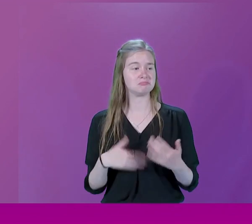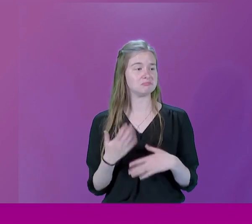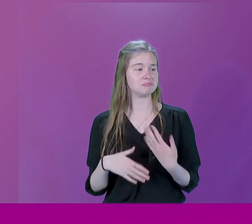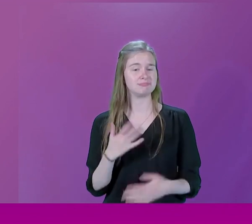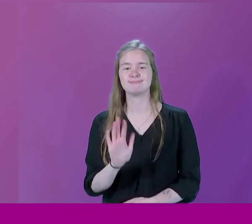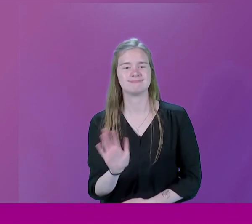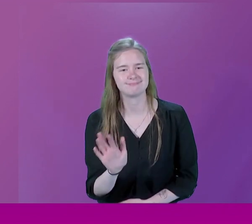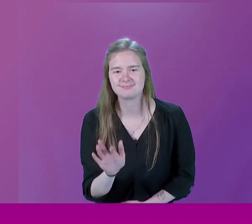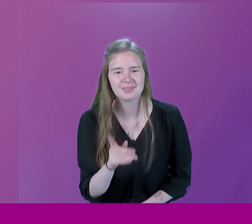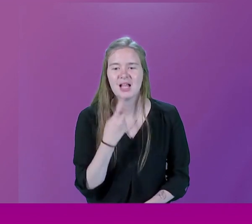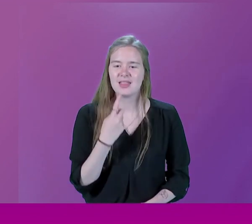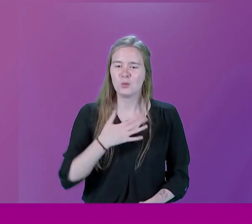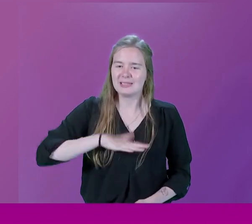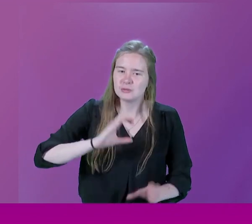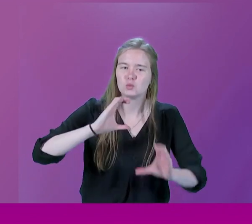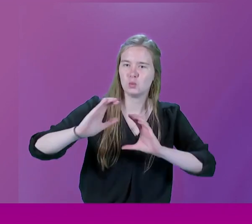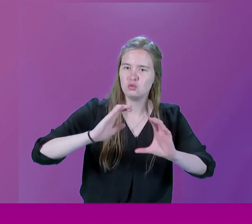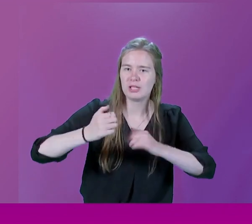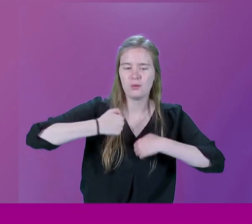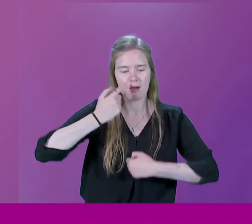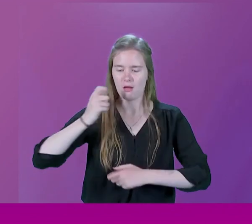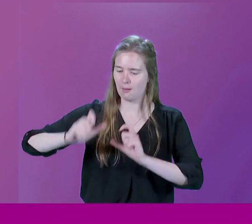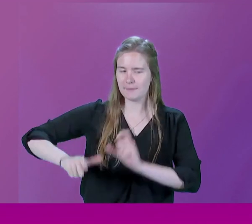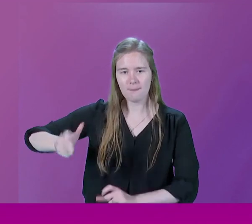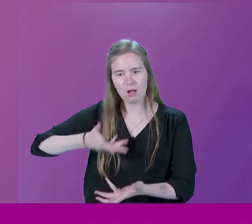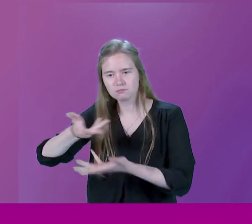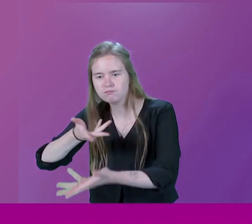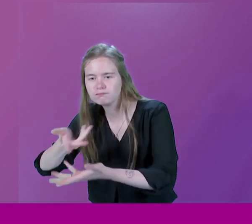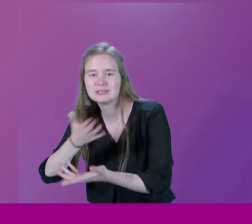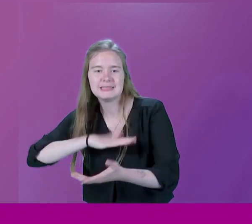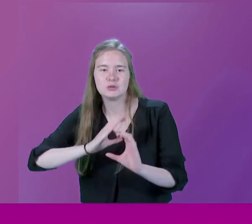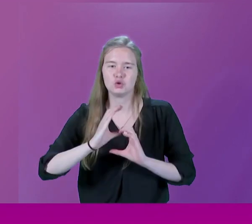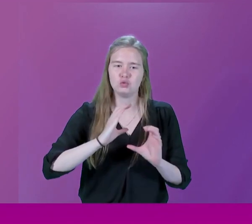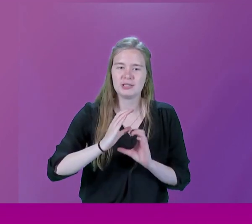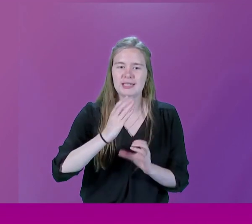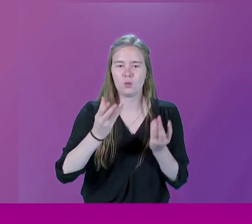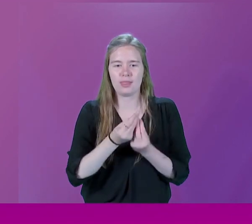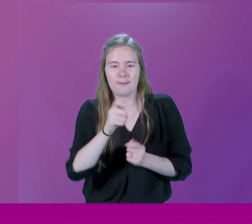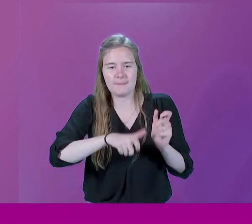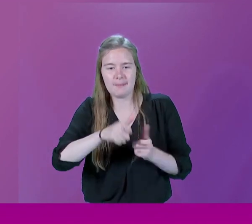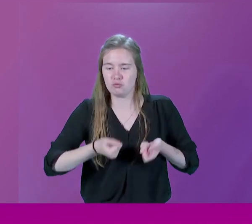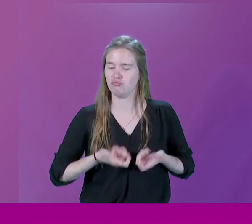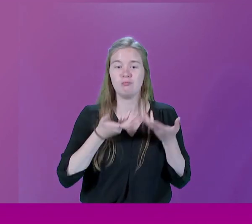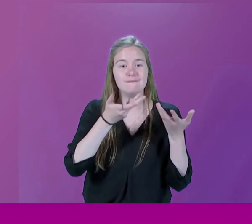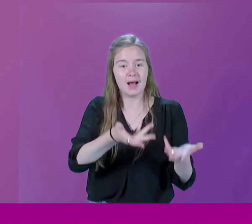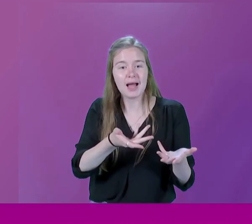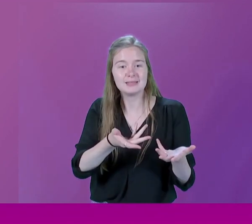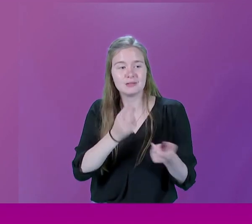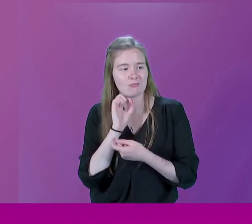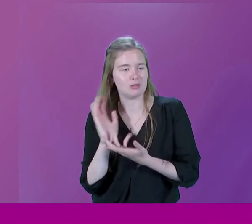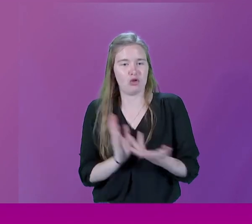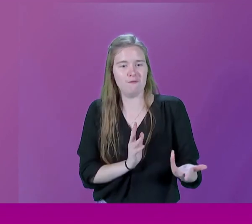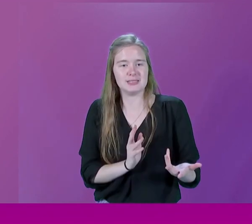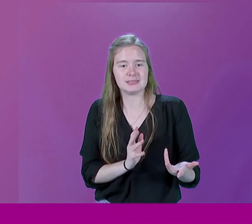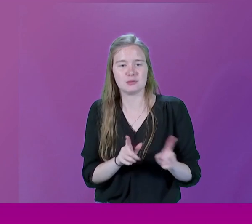I think that we have always got to communicate with our young people. We have always got to communicate with those who are providing the